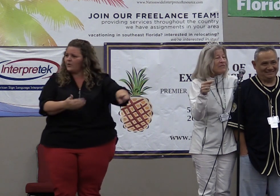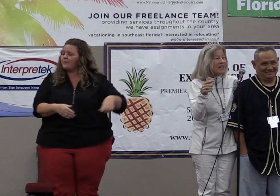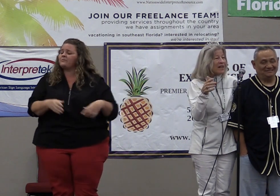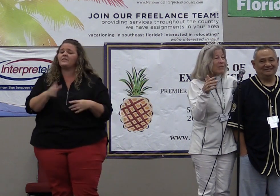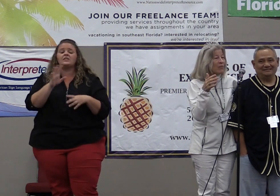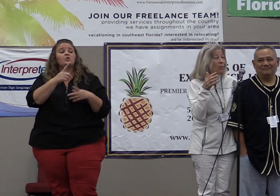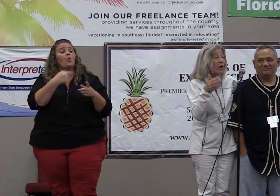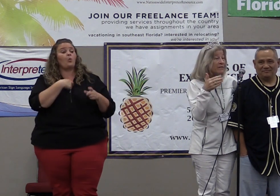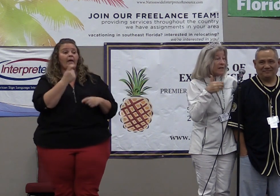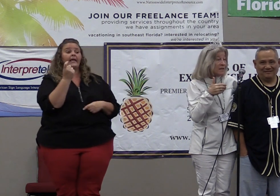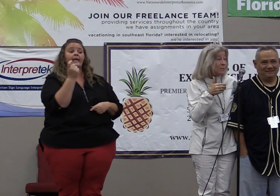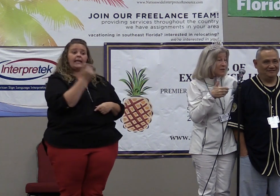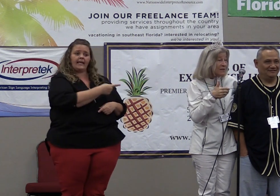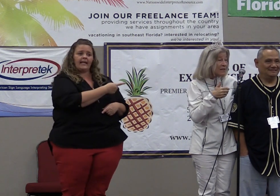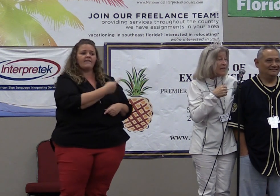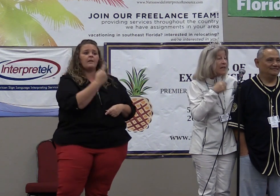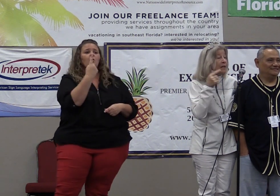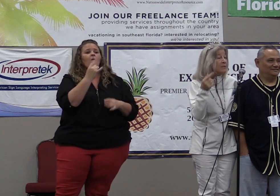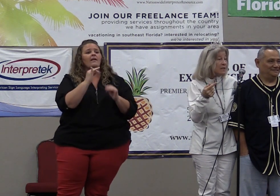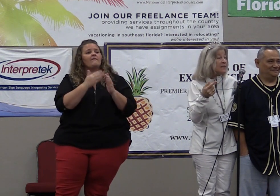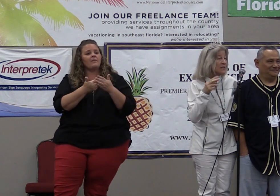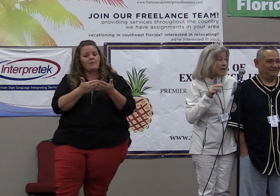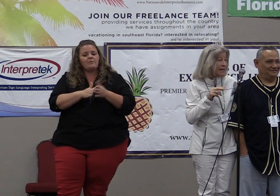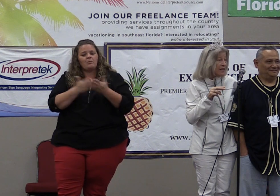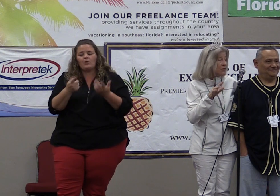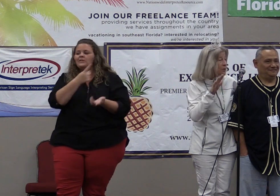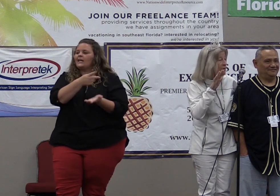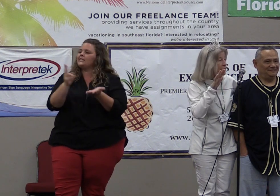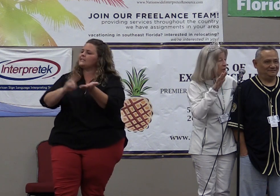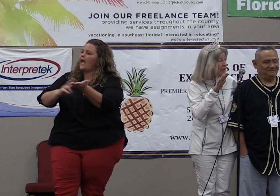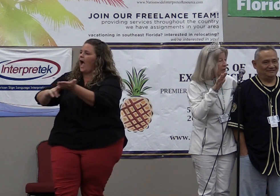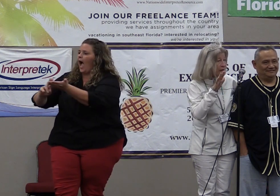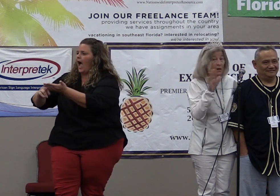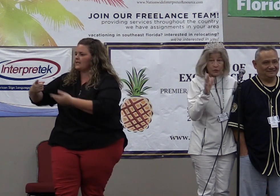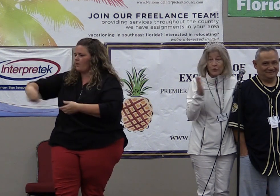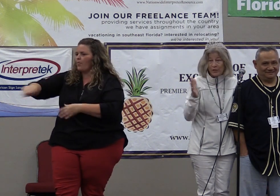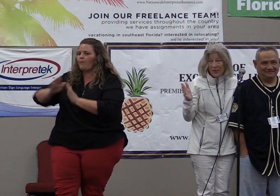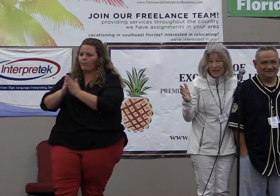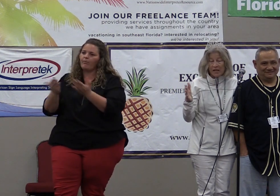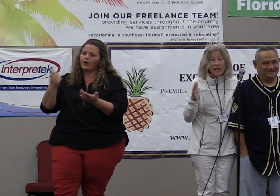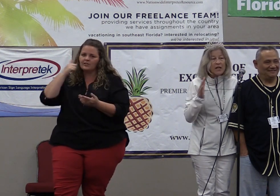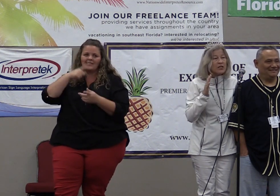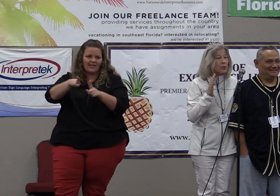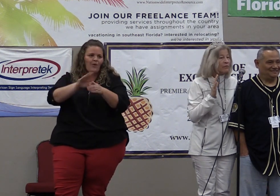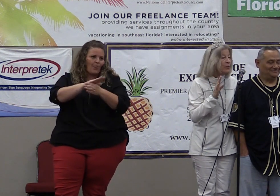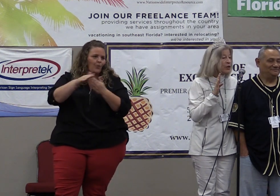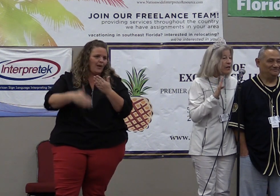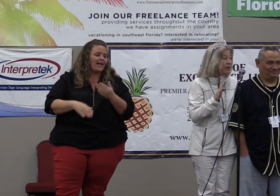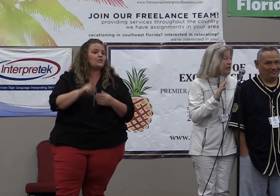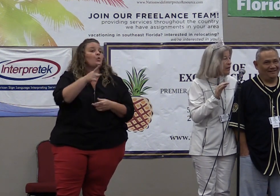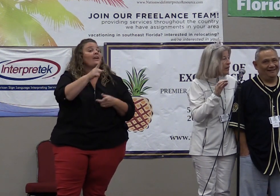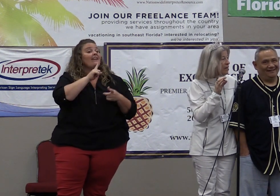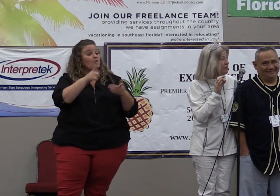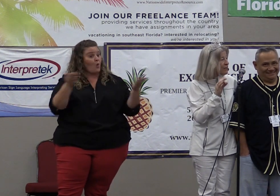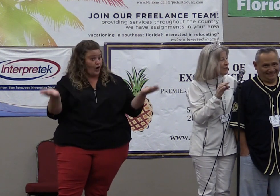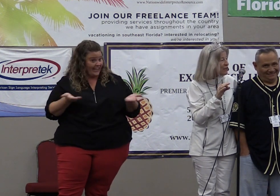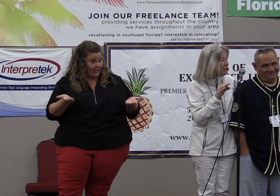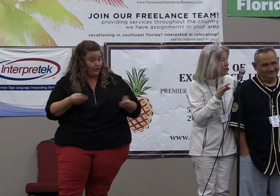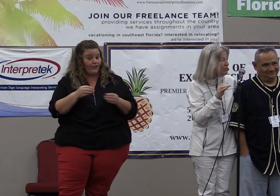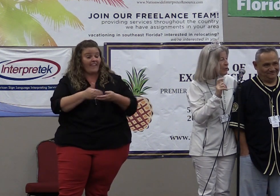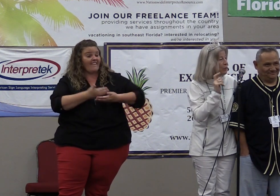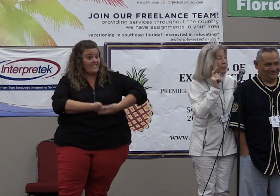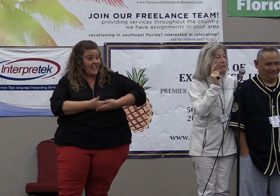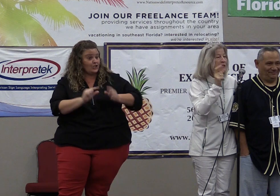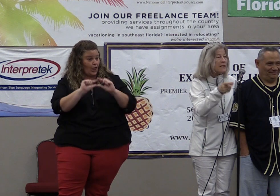We give them one of Aiden's books and he comes in to sign it. So if you are, during the weekend. So if you're here in the